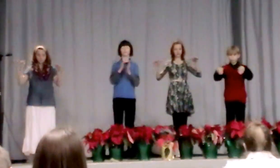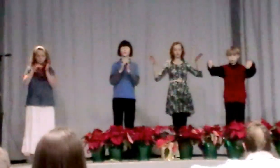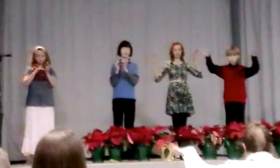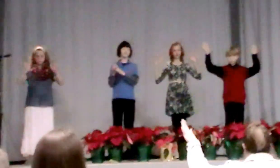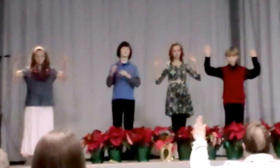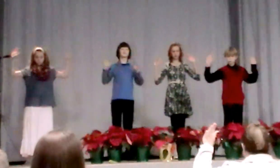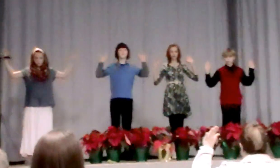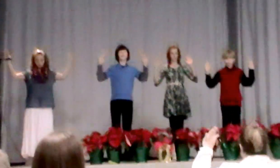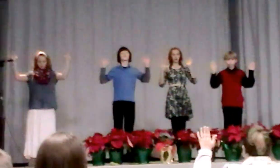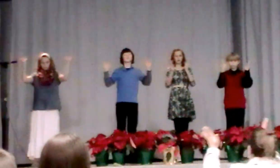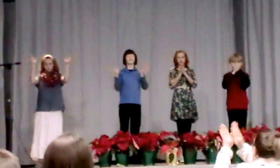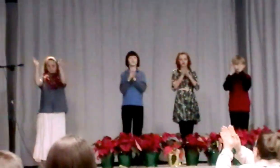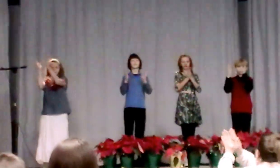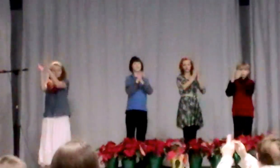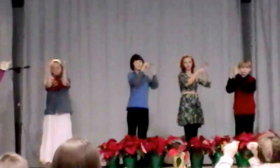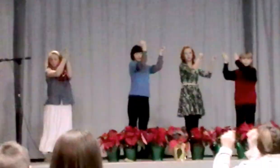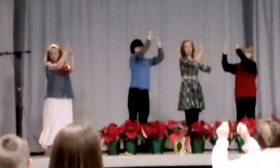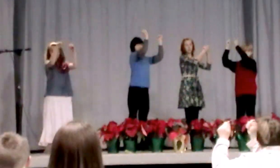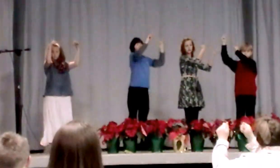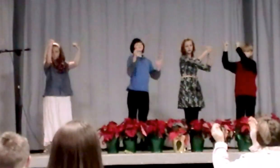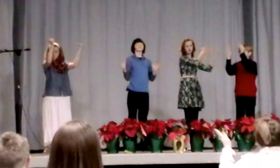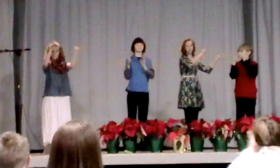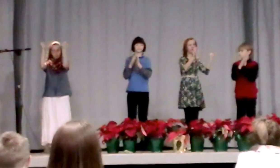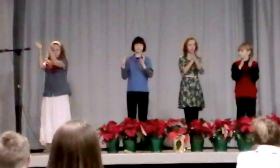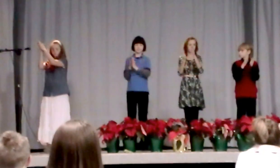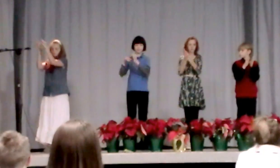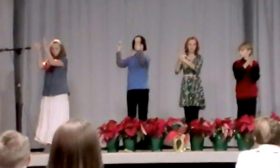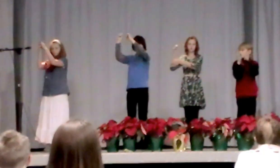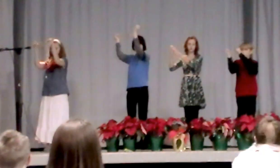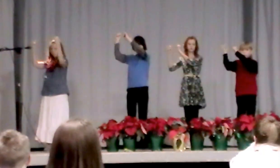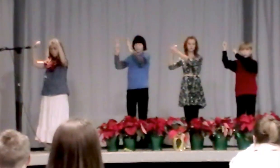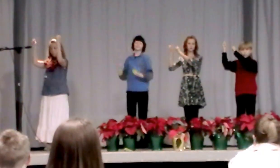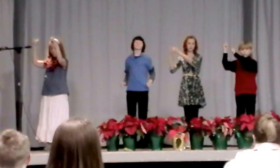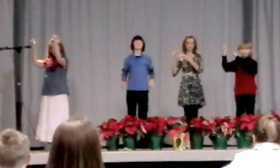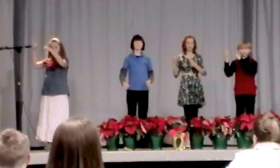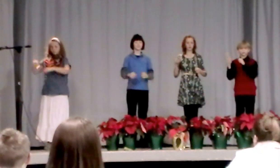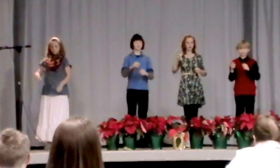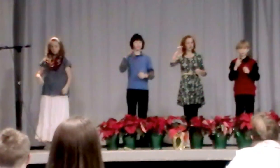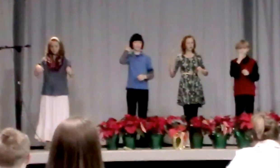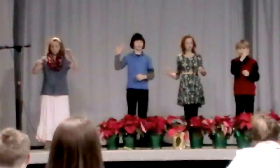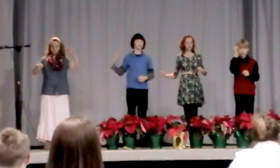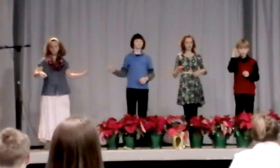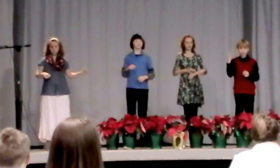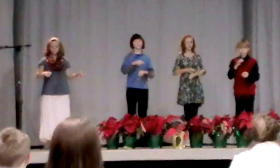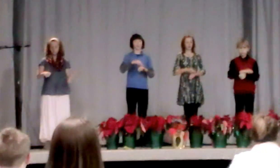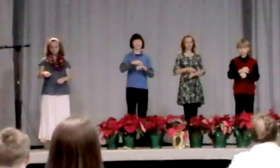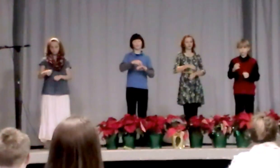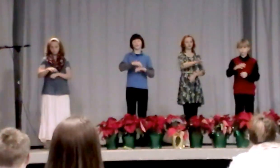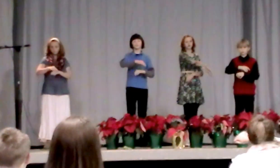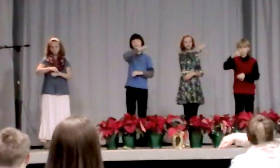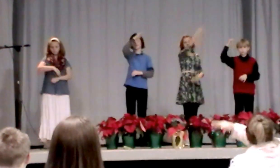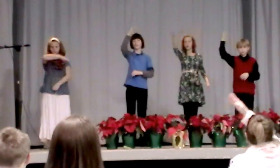plies. Hallelujah, hallelujah, earth to heaven reply.